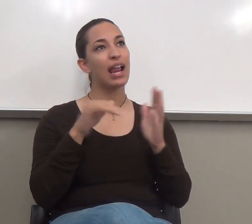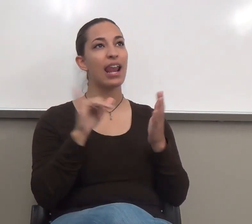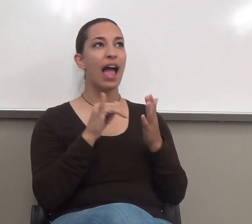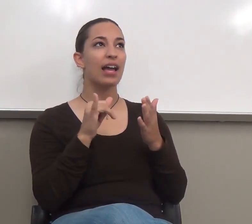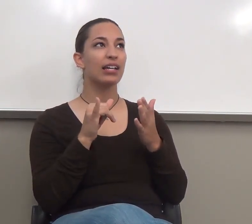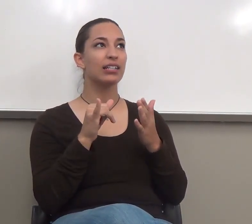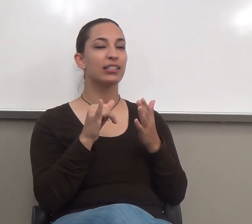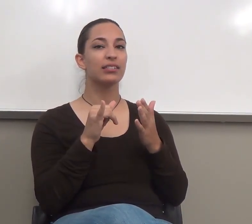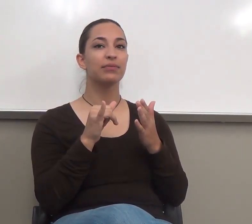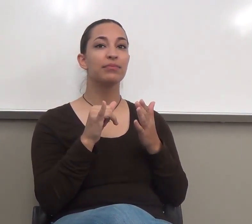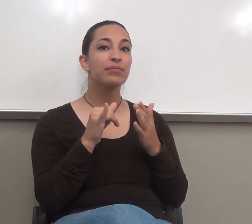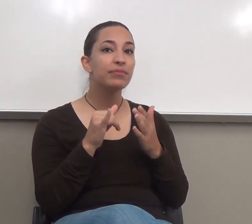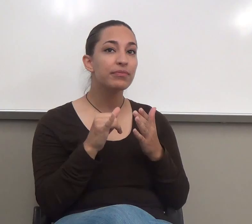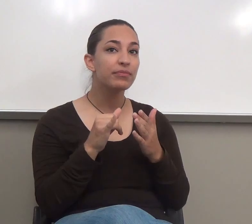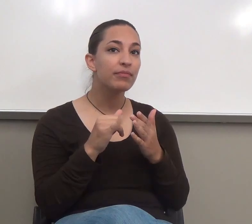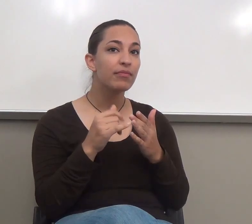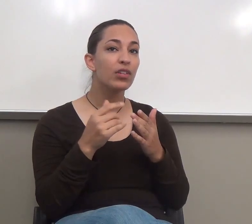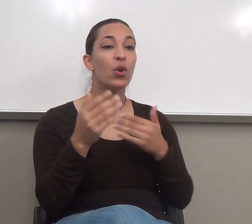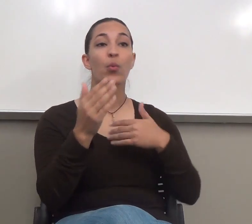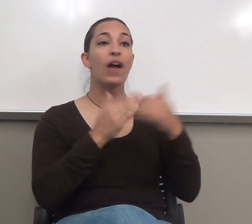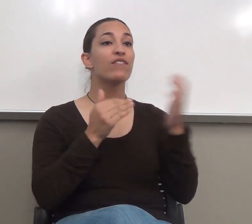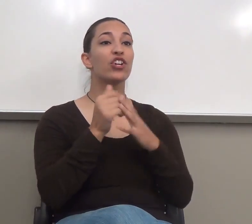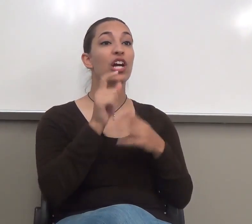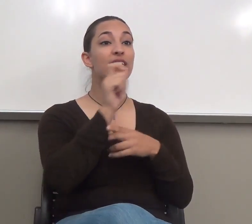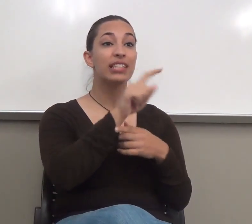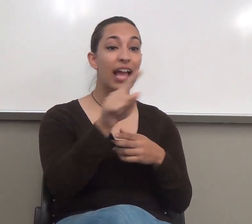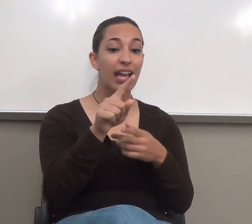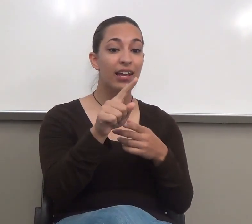and my mind is going totally blank. Can anybody think of a rhetorical question?